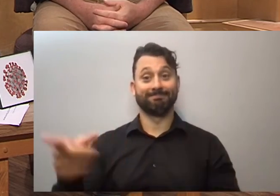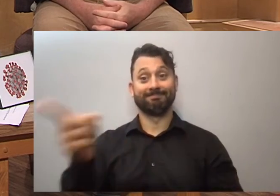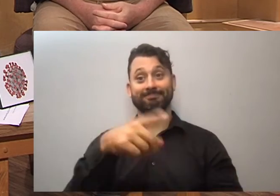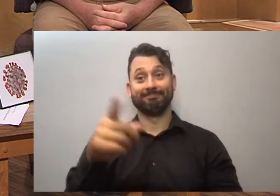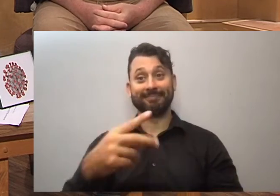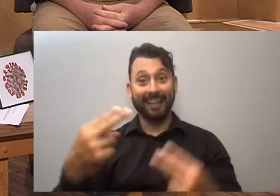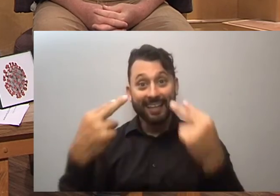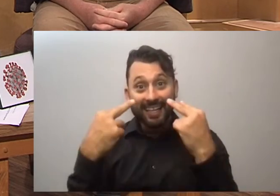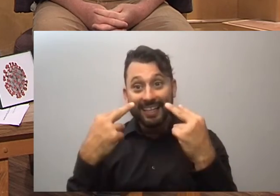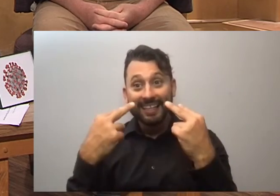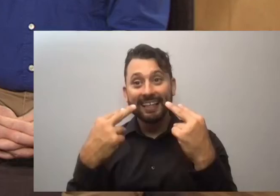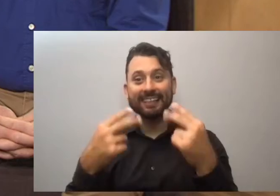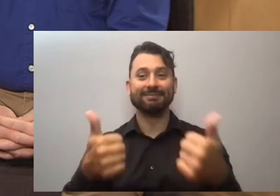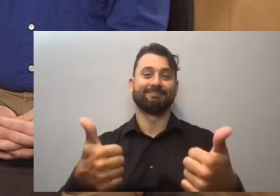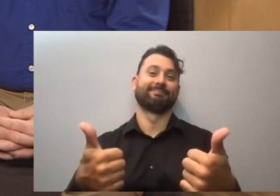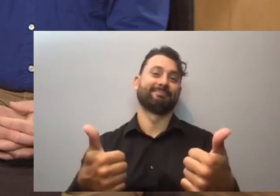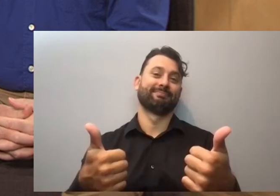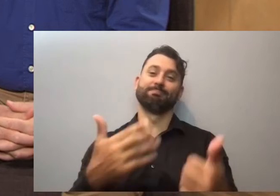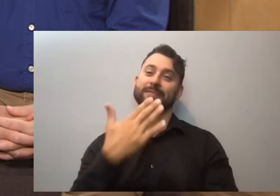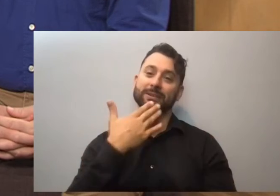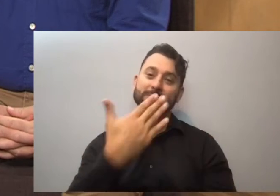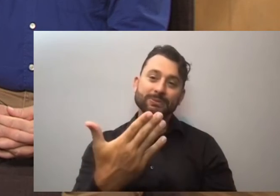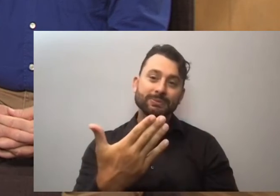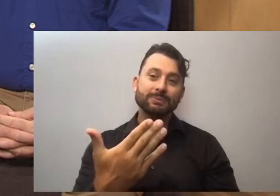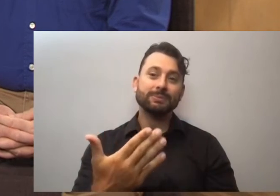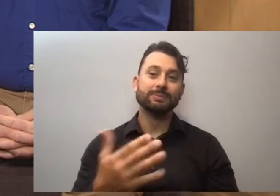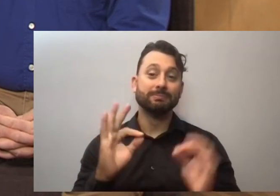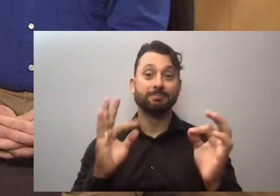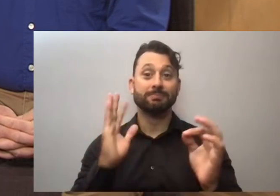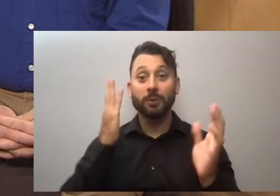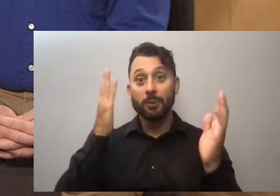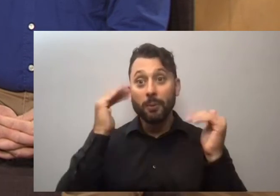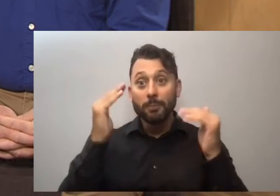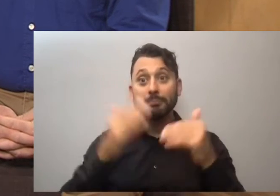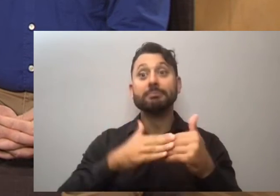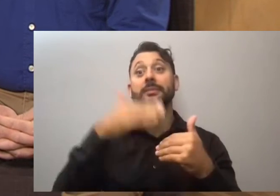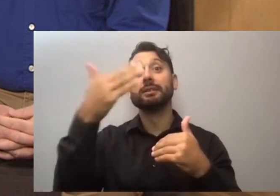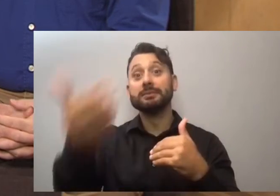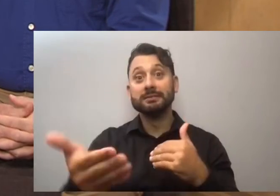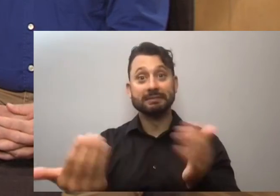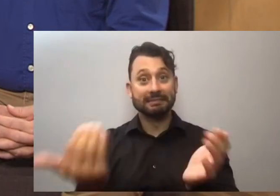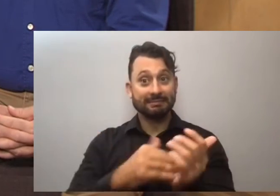Thank you for watching. We hope you watch again,